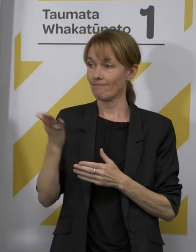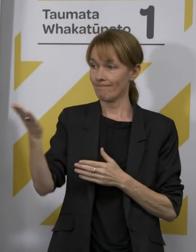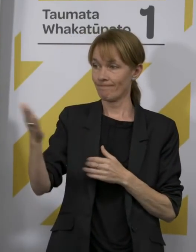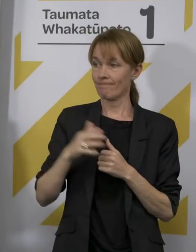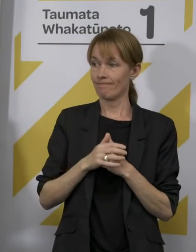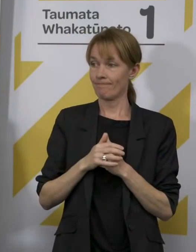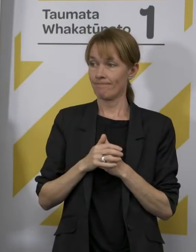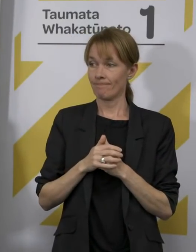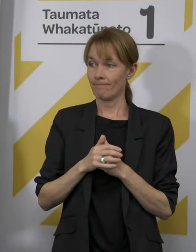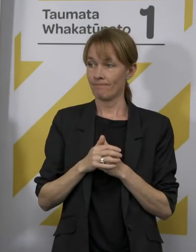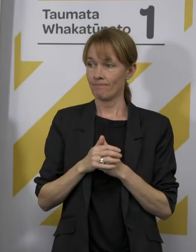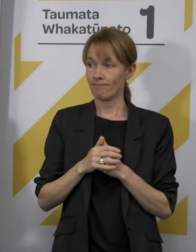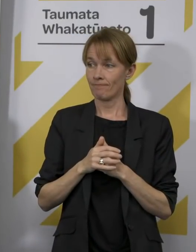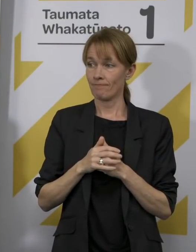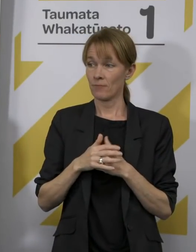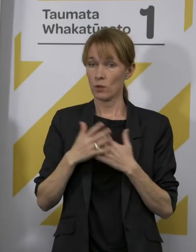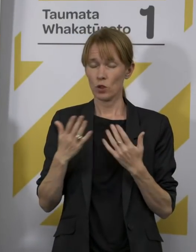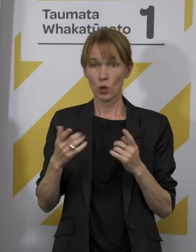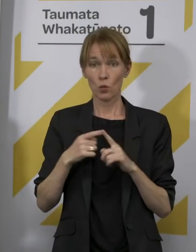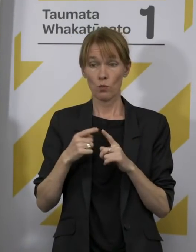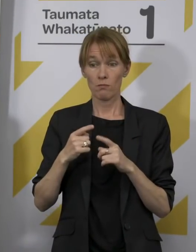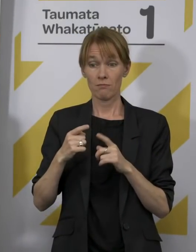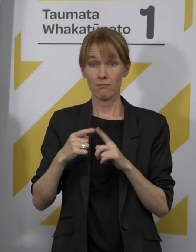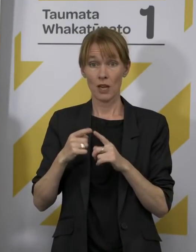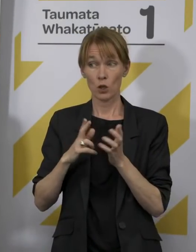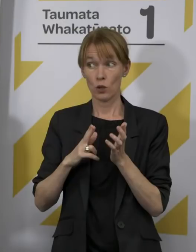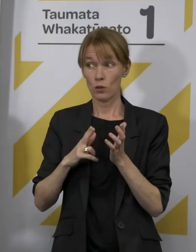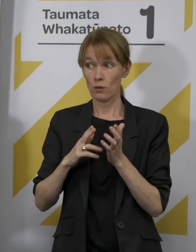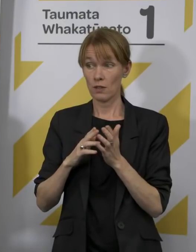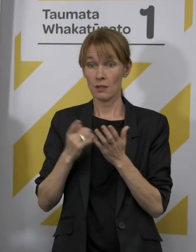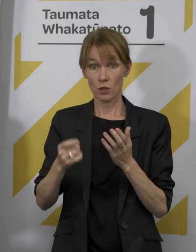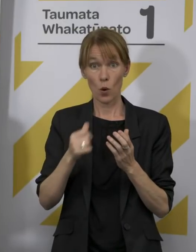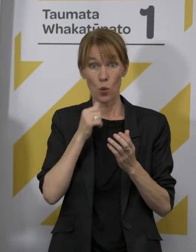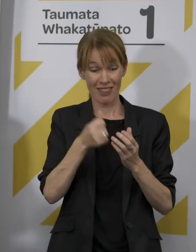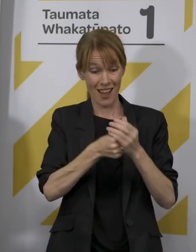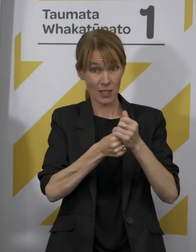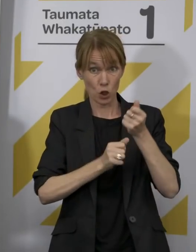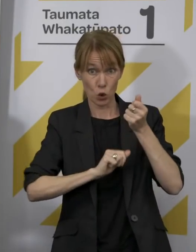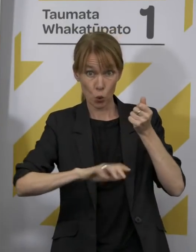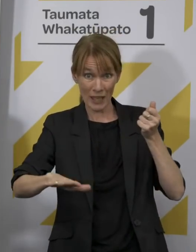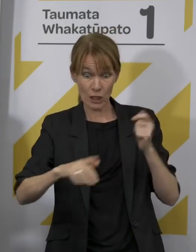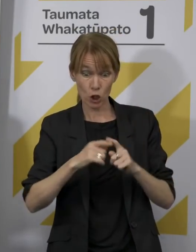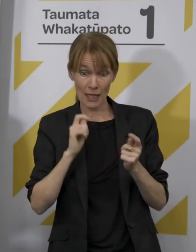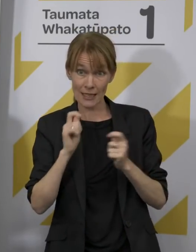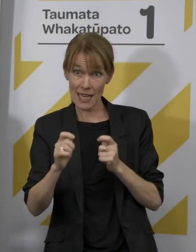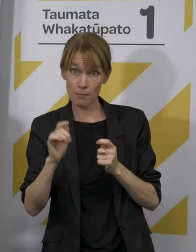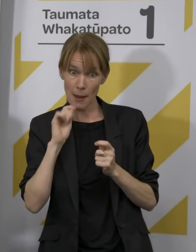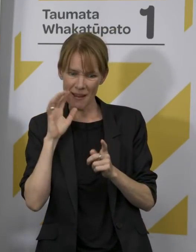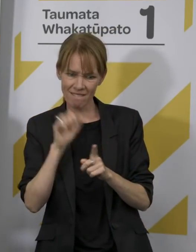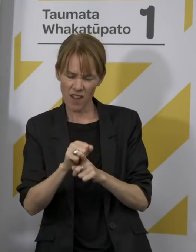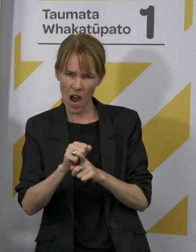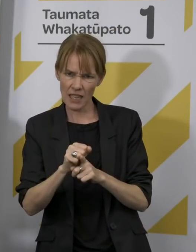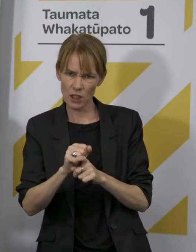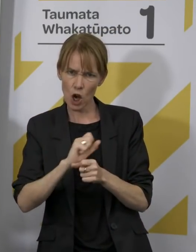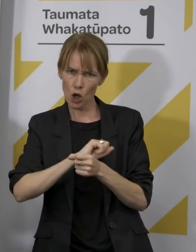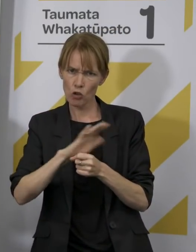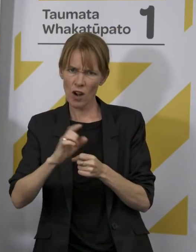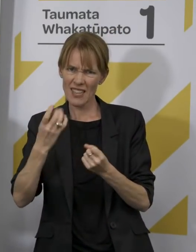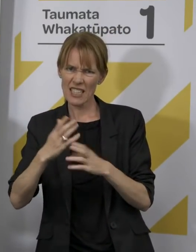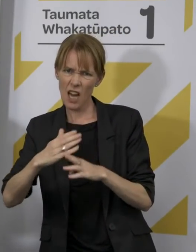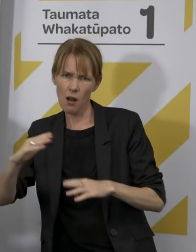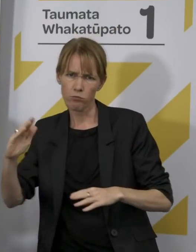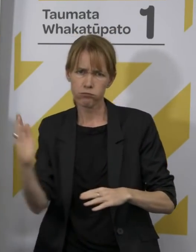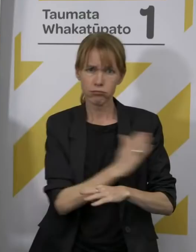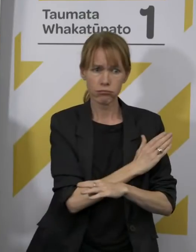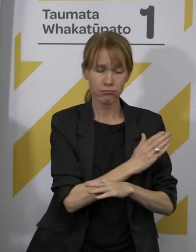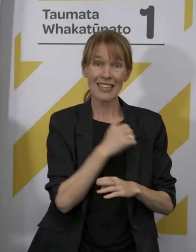first identified case? Will we do kind of... Yes, it could. It could, of course, where this has been used